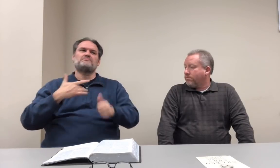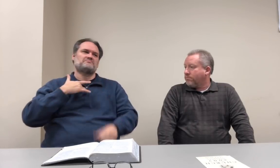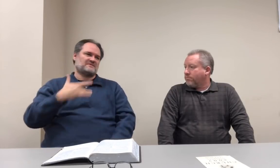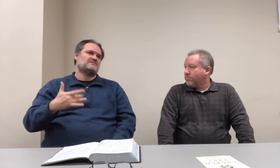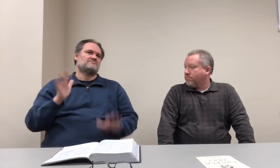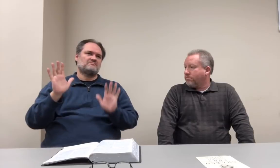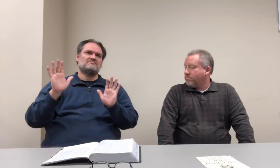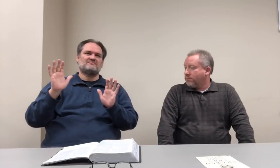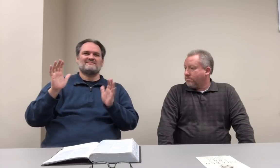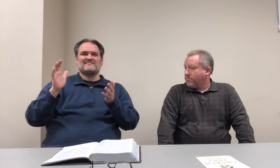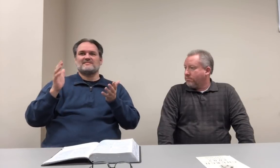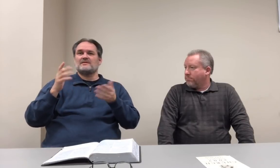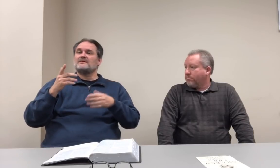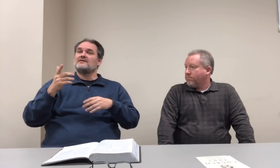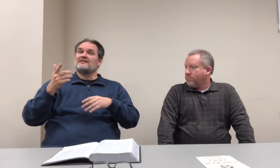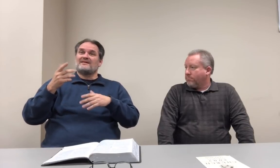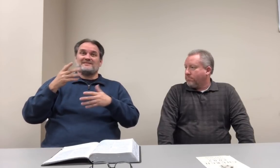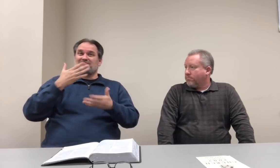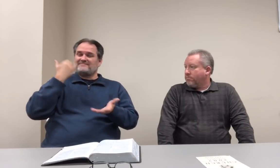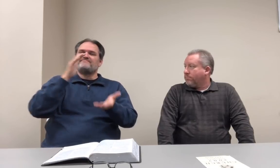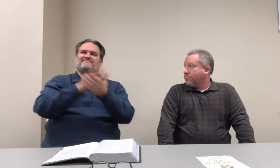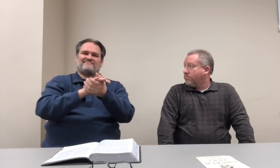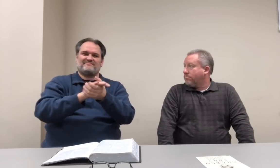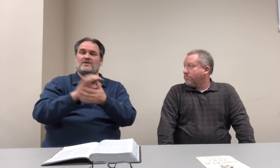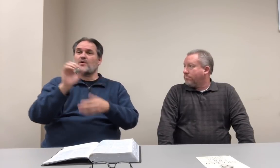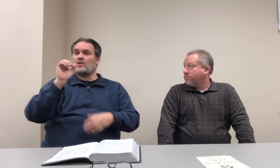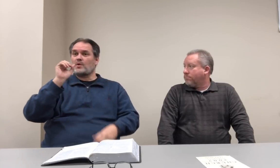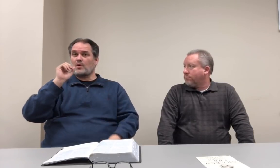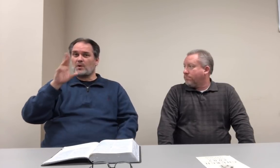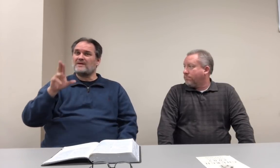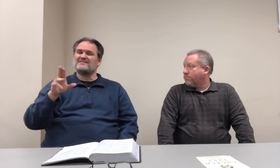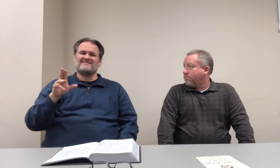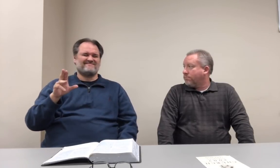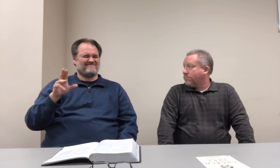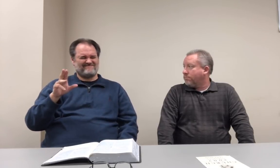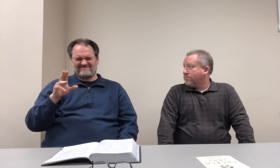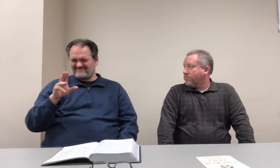Our eternal happiness is infallibly secure.